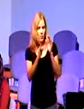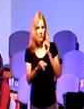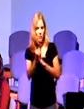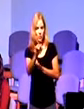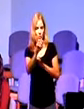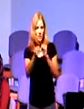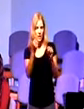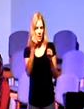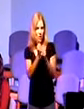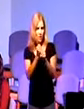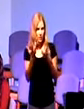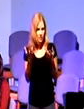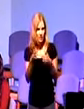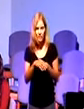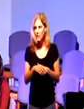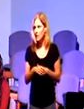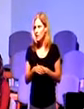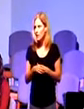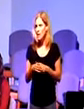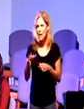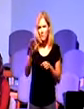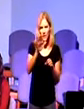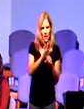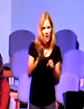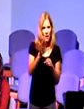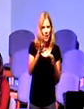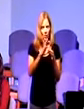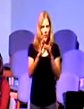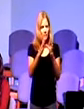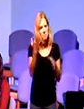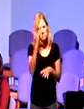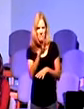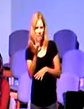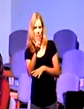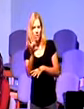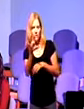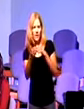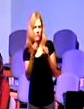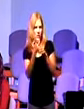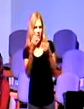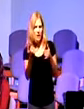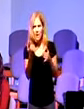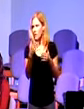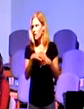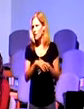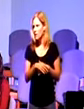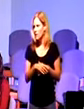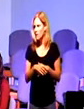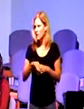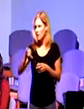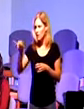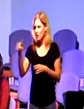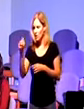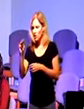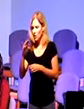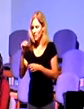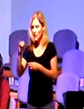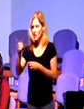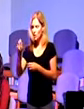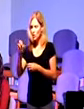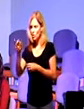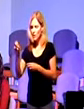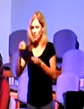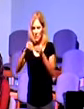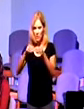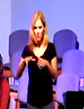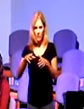Christmas Child for that long. I've been the area coordinator for 4 or 5 years now. And Jim and Doreen have been the